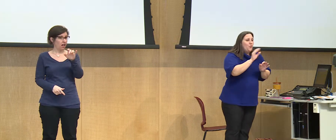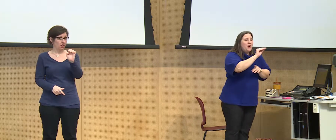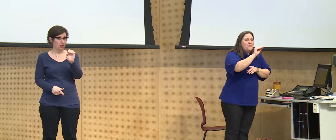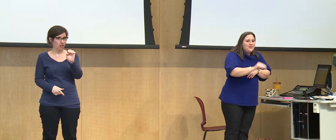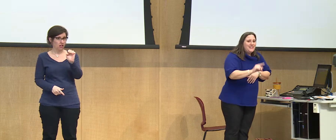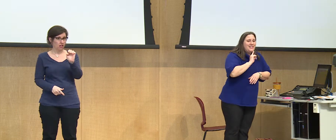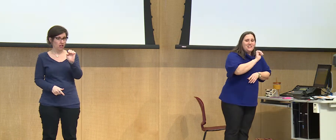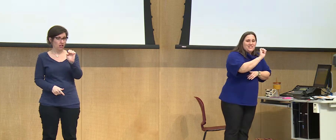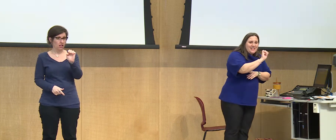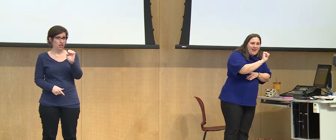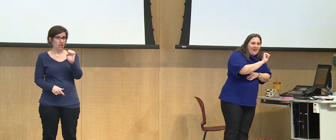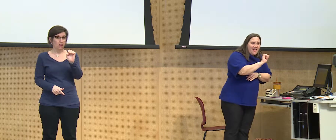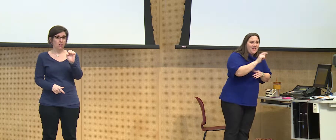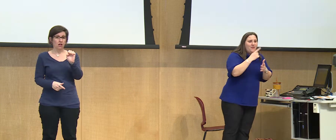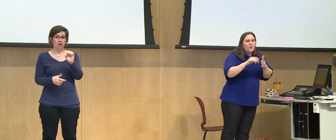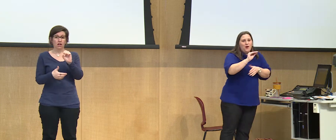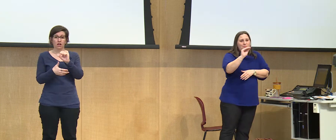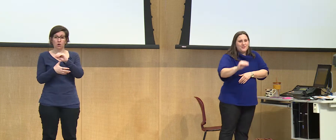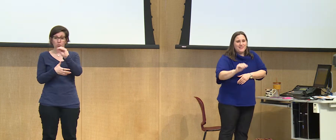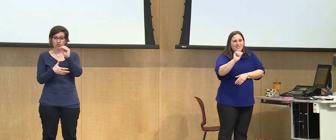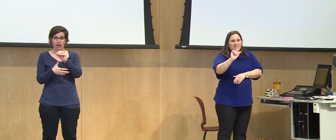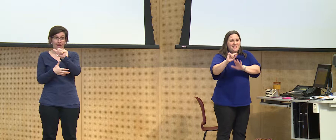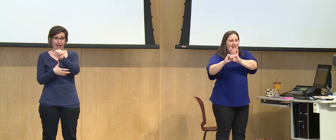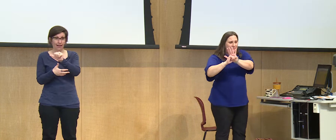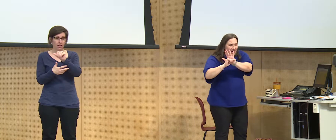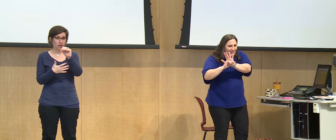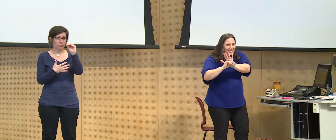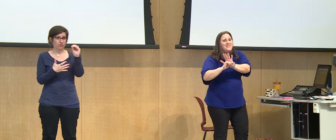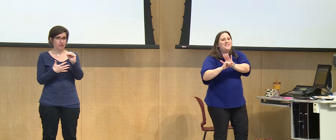what percentage is an A, what percentage is an A minus,